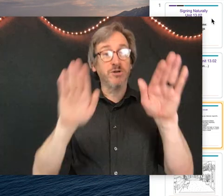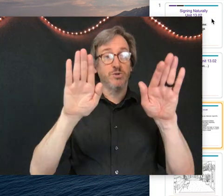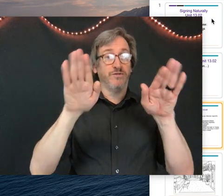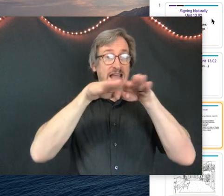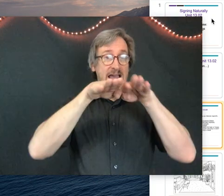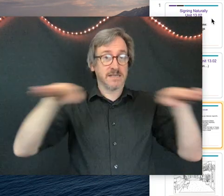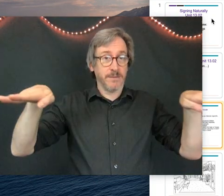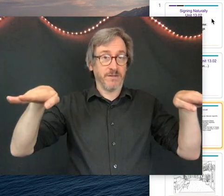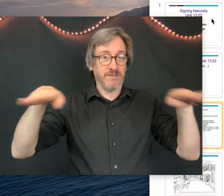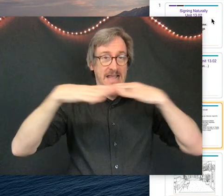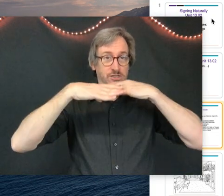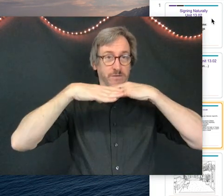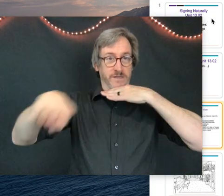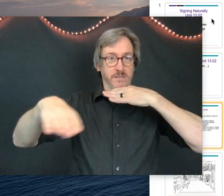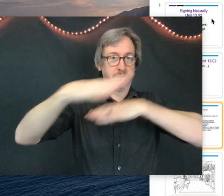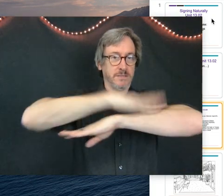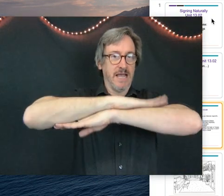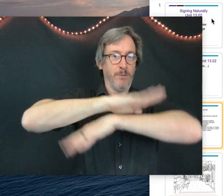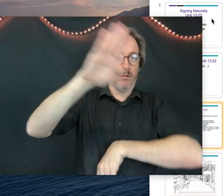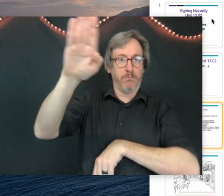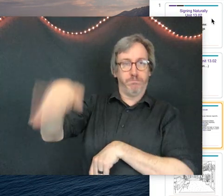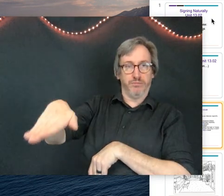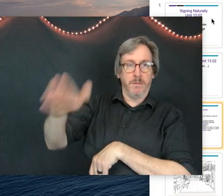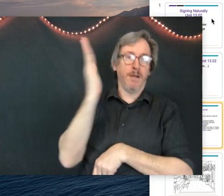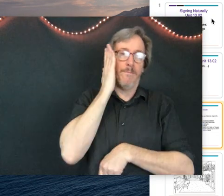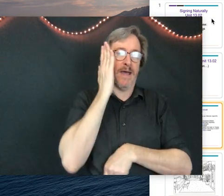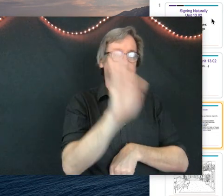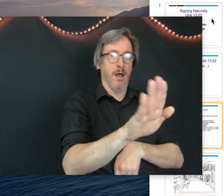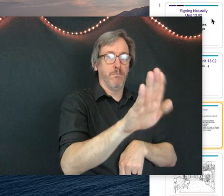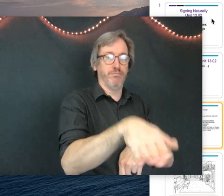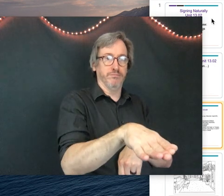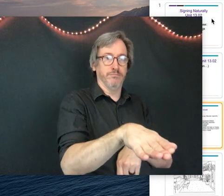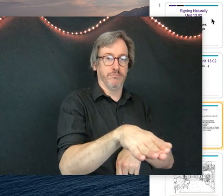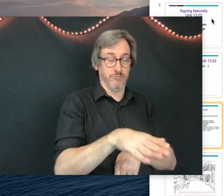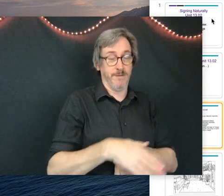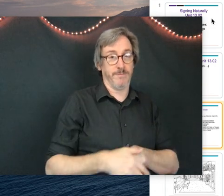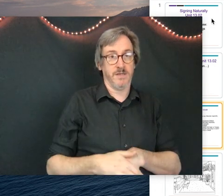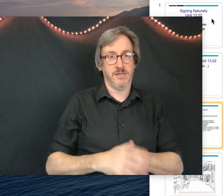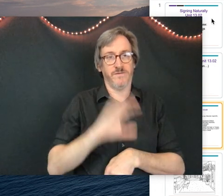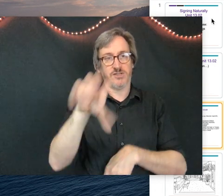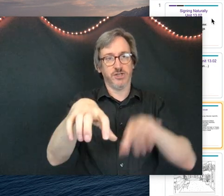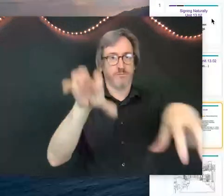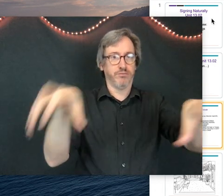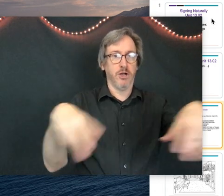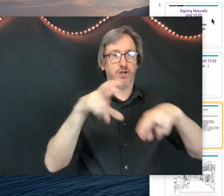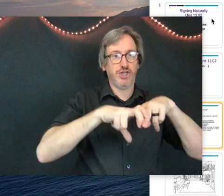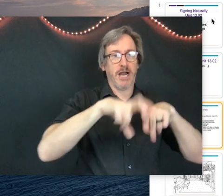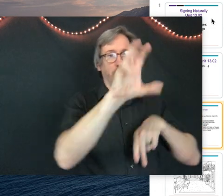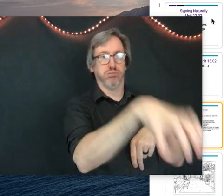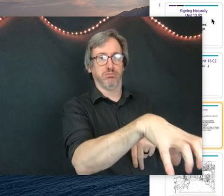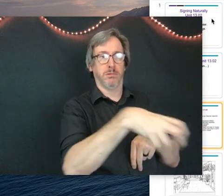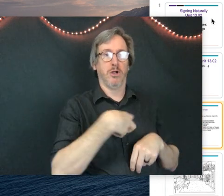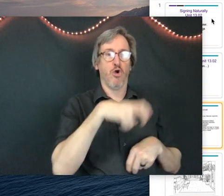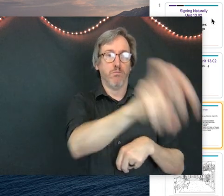as opposed to flat some flat surface table, boom, bed, boom, right. So if it's just